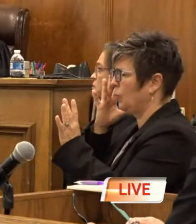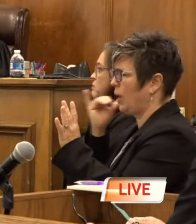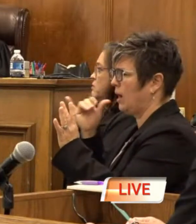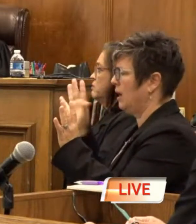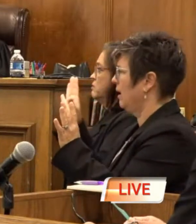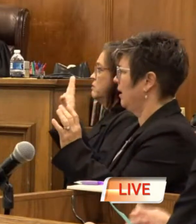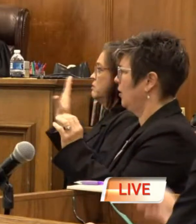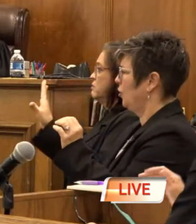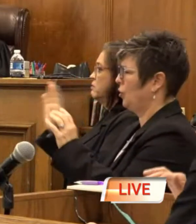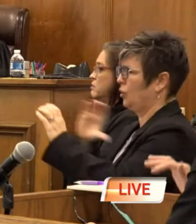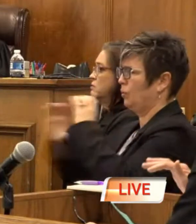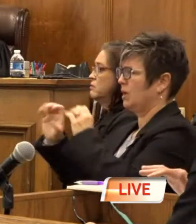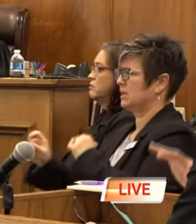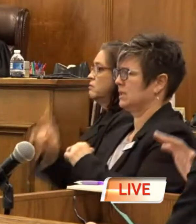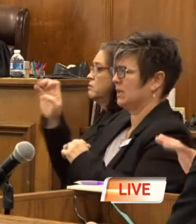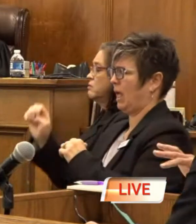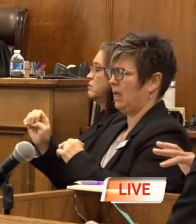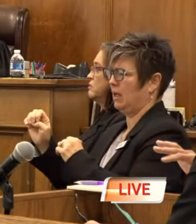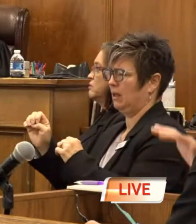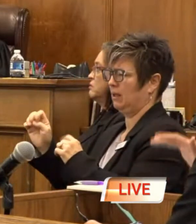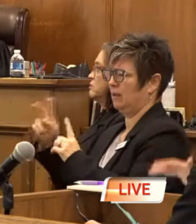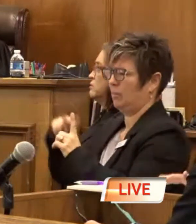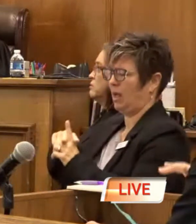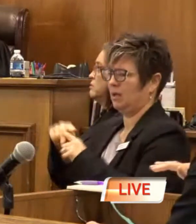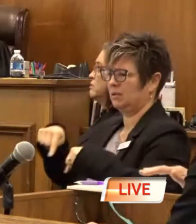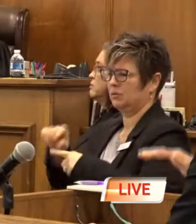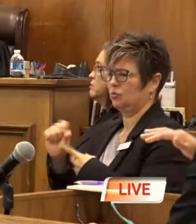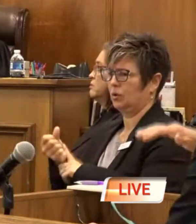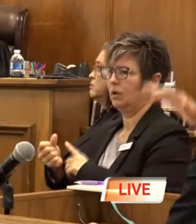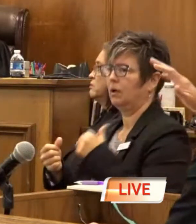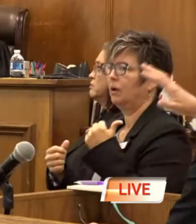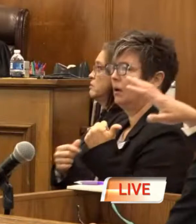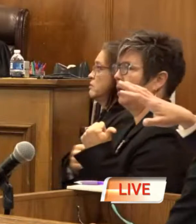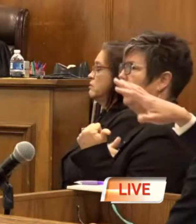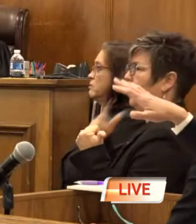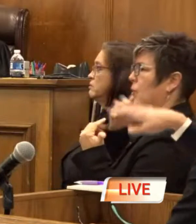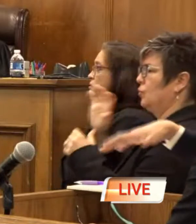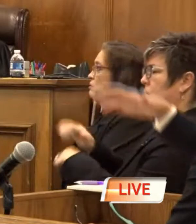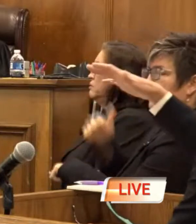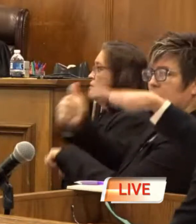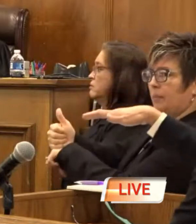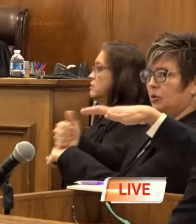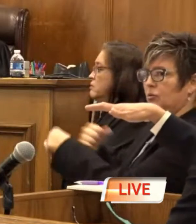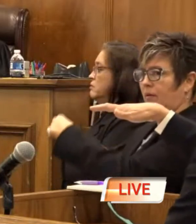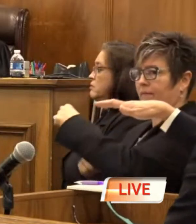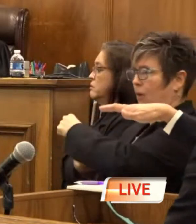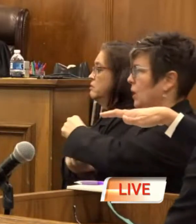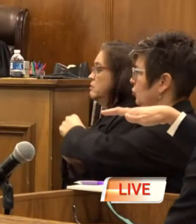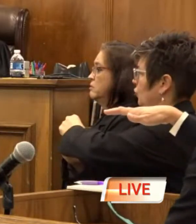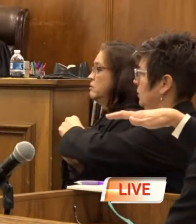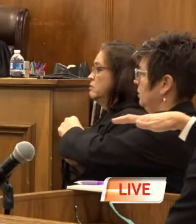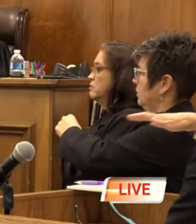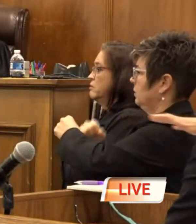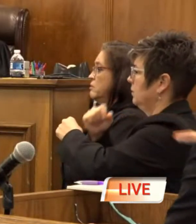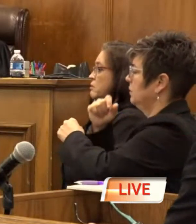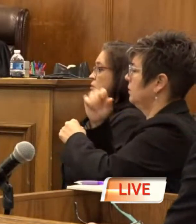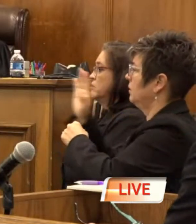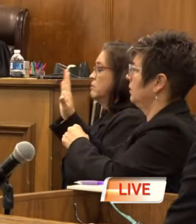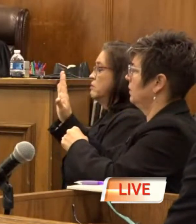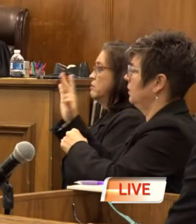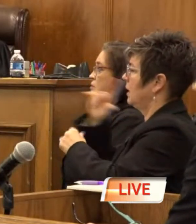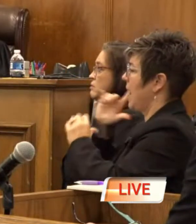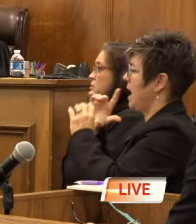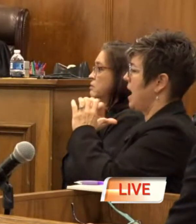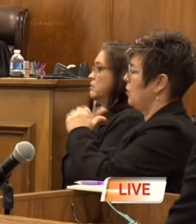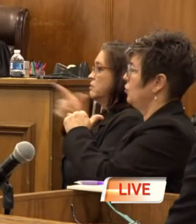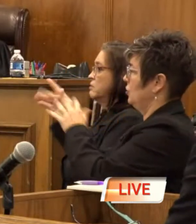style. I'm actually trying to establish the foundation between how she's described her communication and how